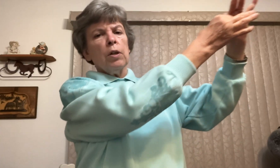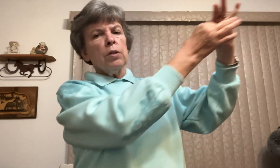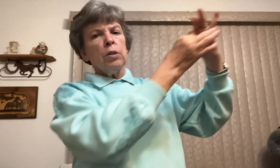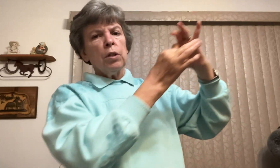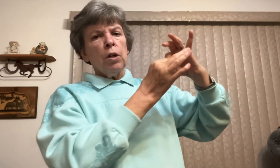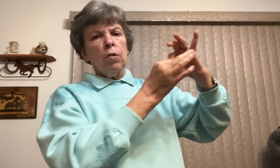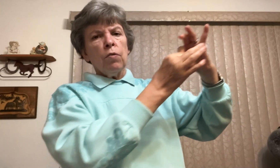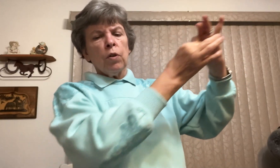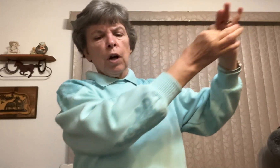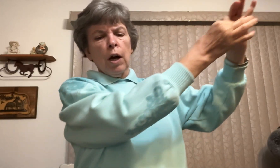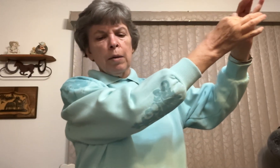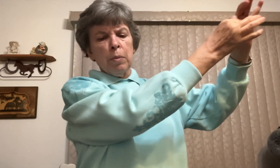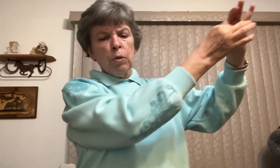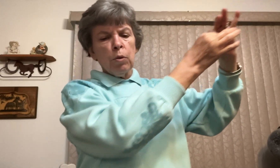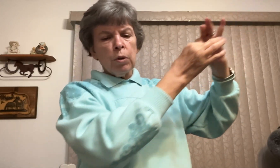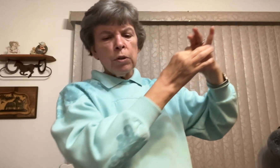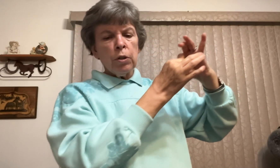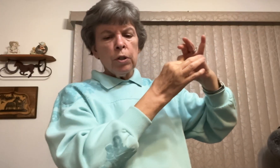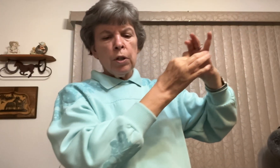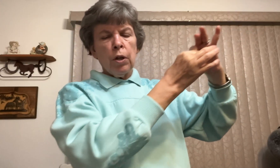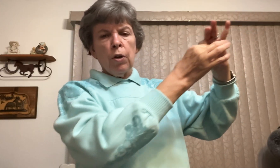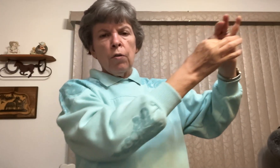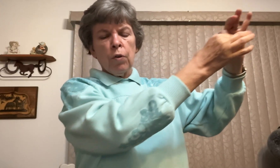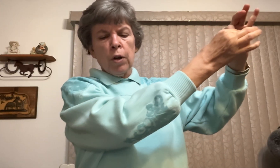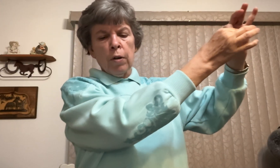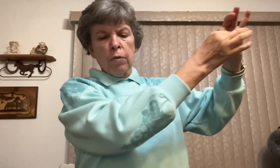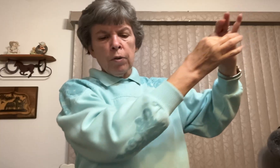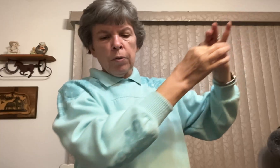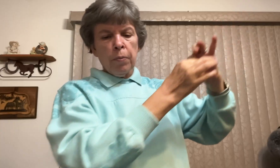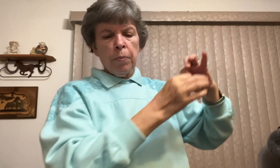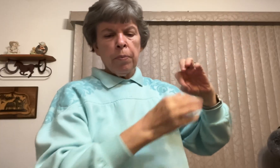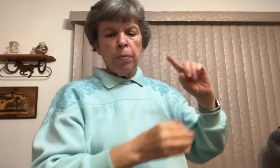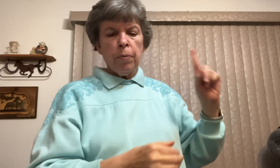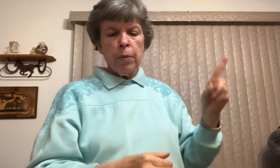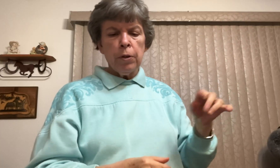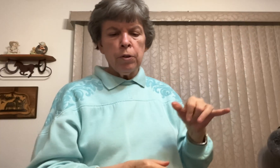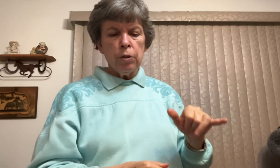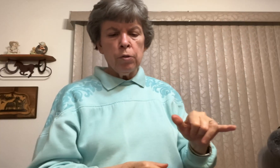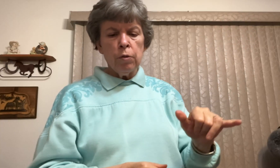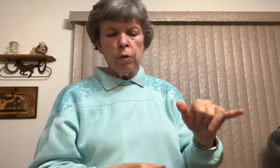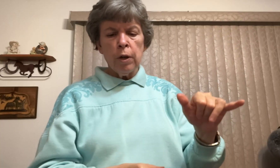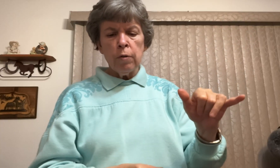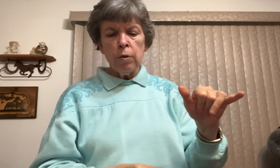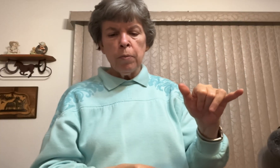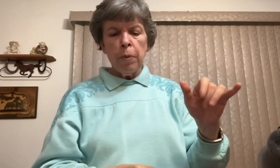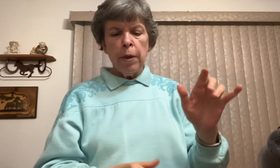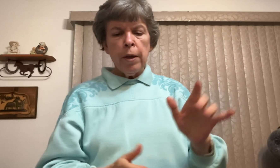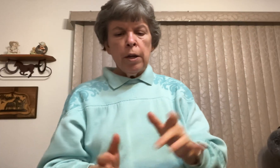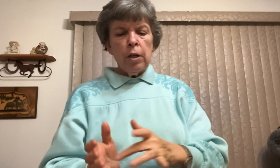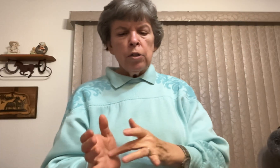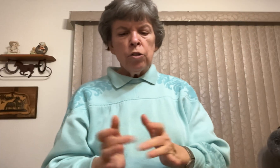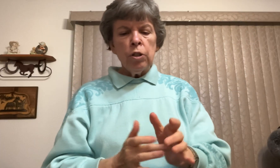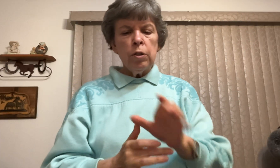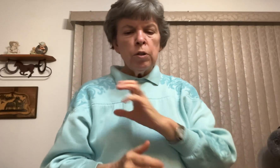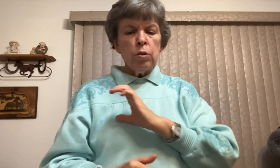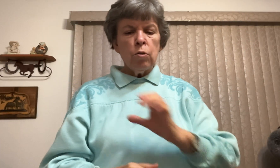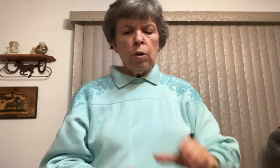this for I'm yours forever. And you could do the forever. Jesus